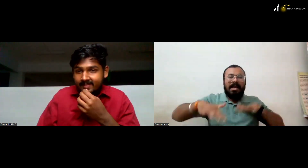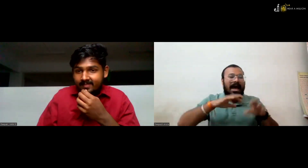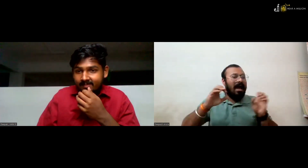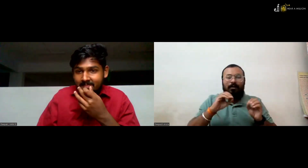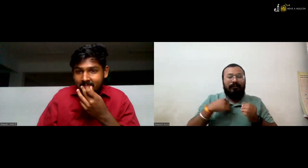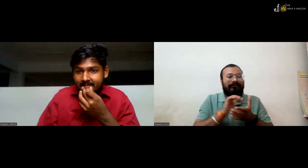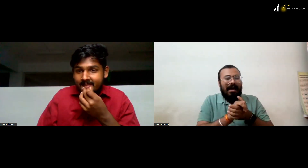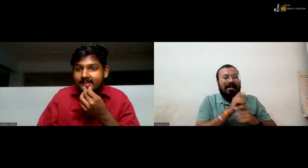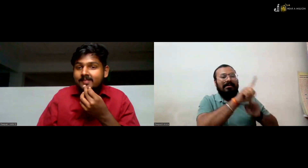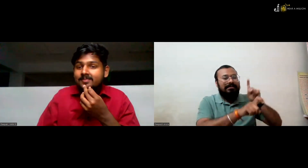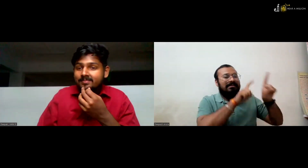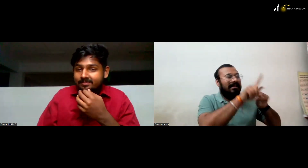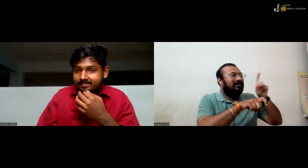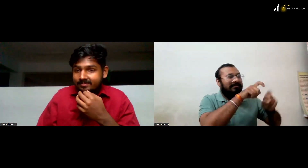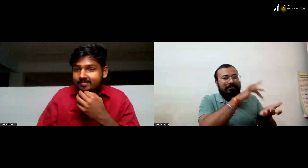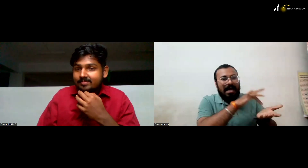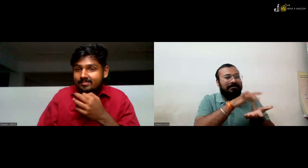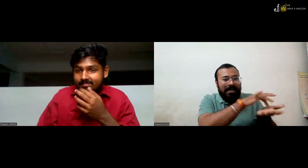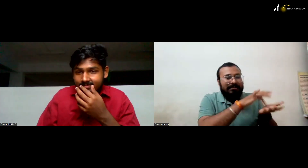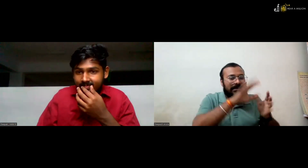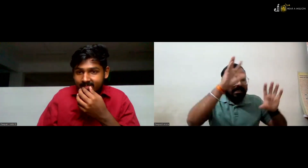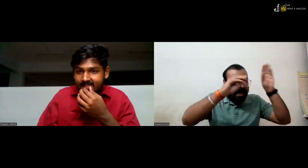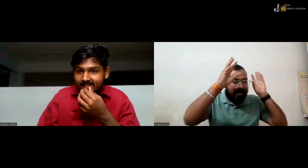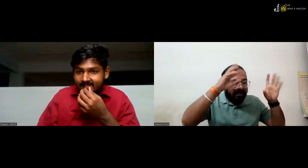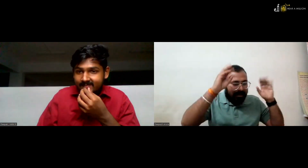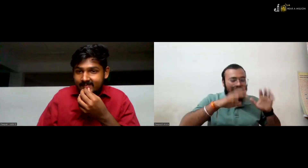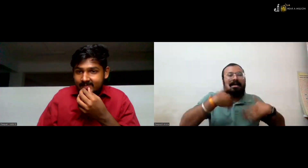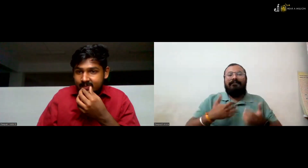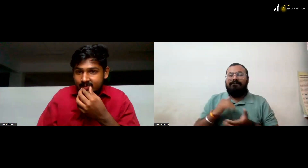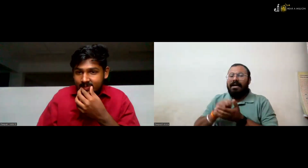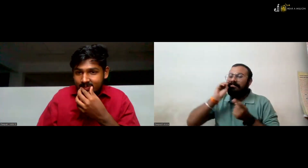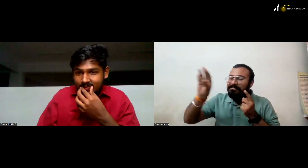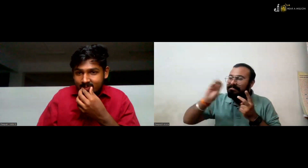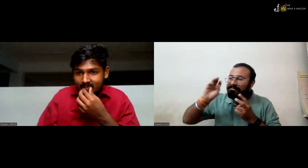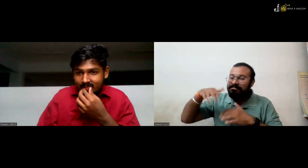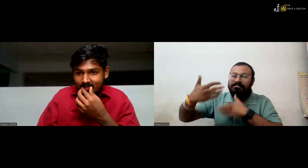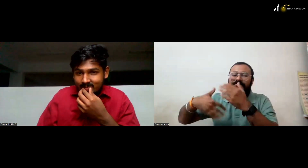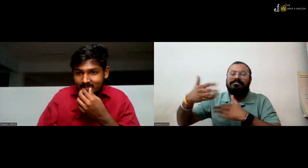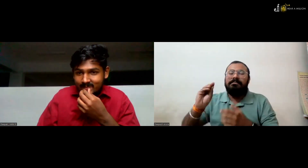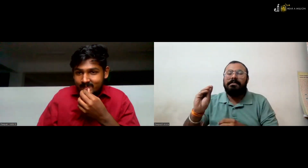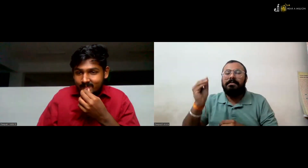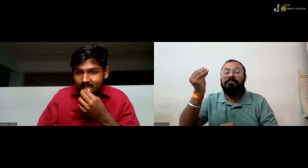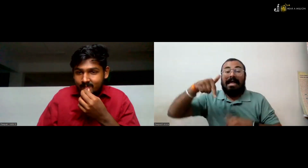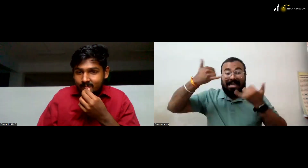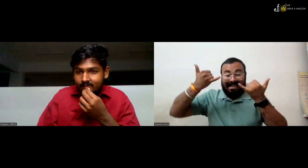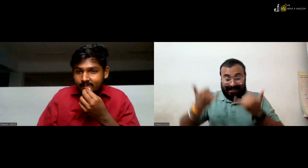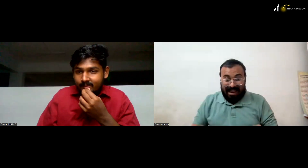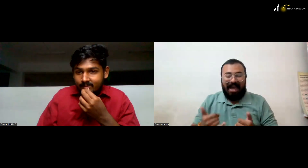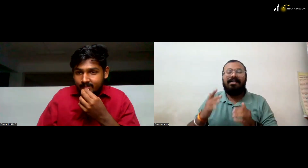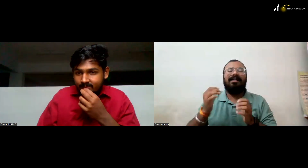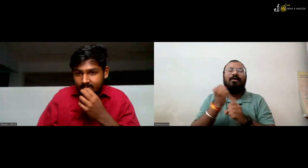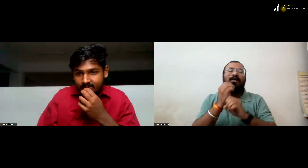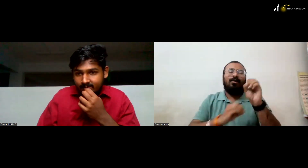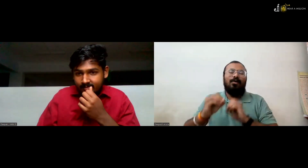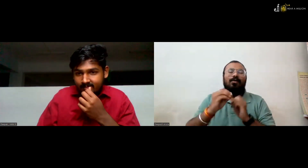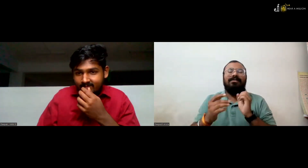can spend over there. And I didn't had a proper planning, but I asked people that how I can help them, and then I shared the information